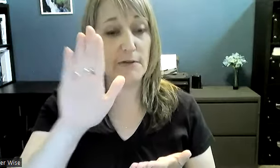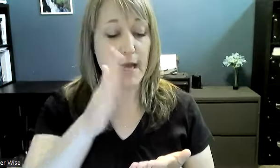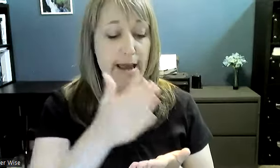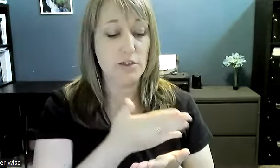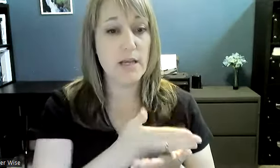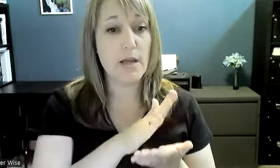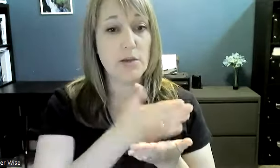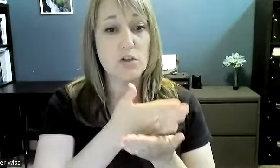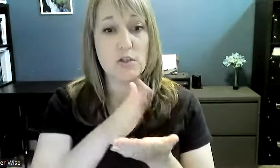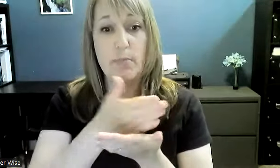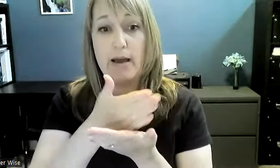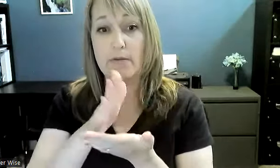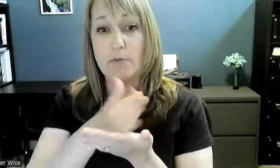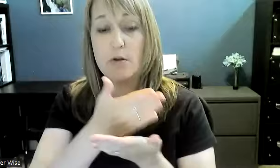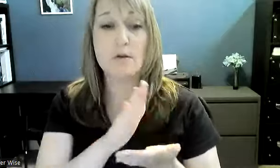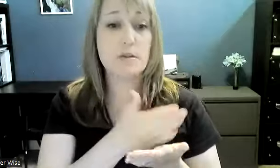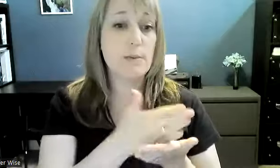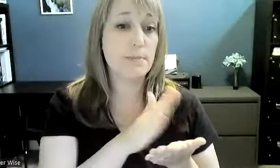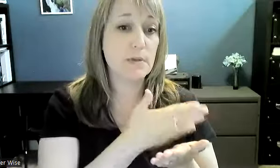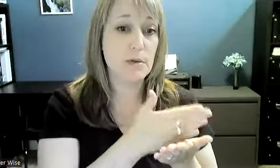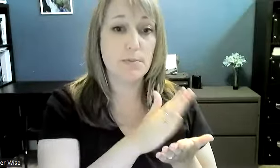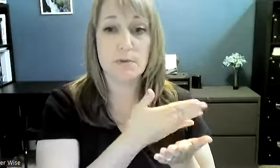flat hand shape, and you just go back and forth. Sweep, sweep, sweep.